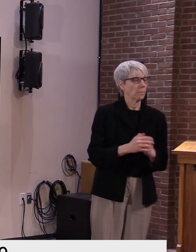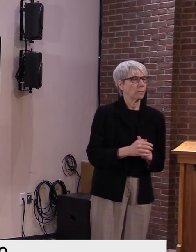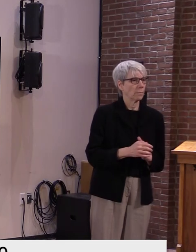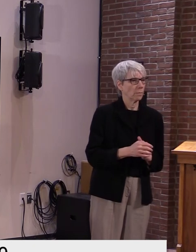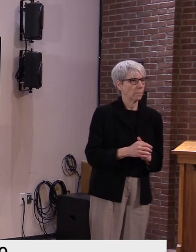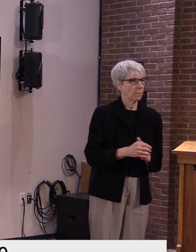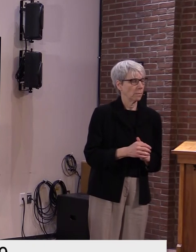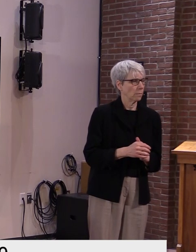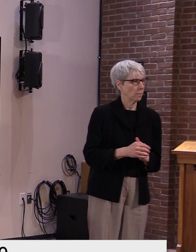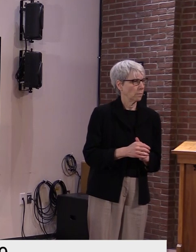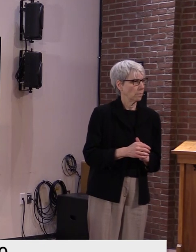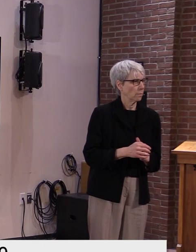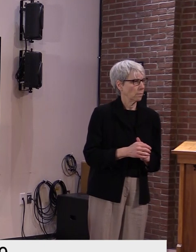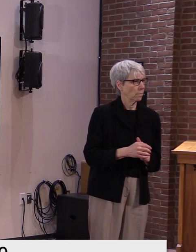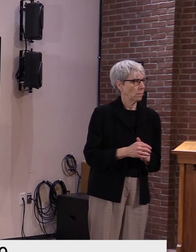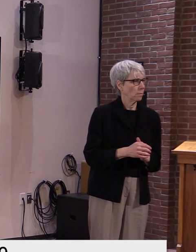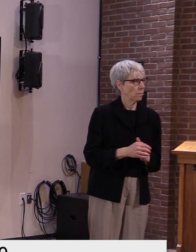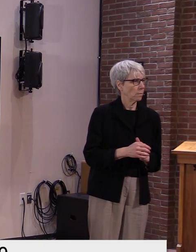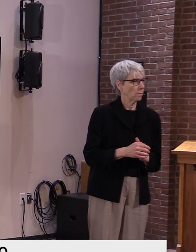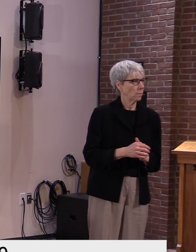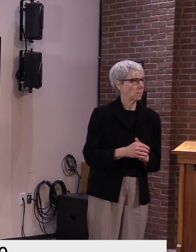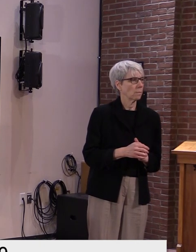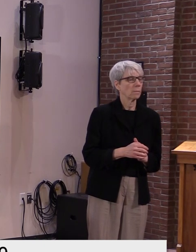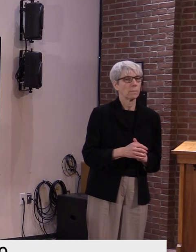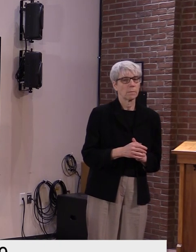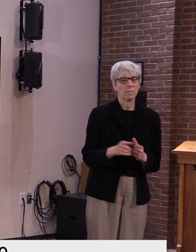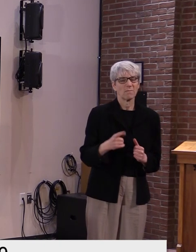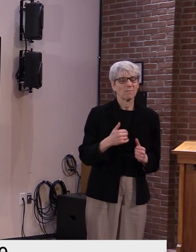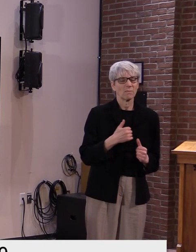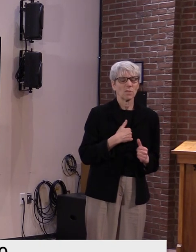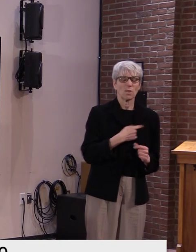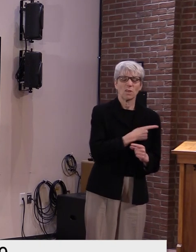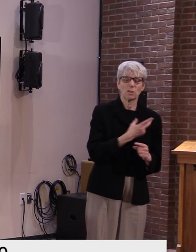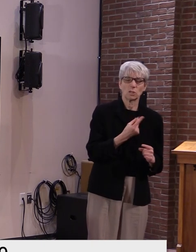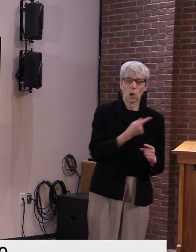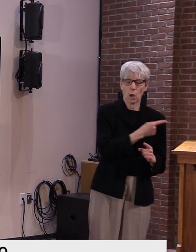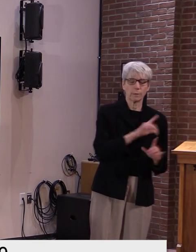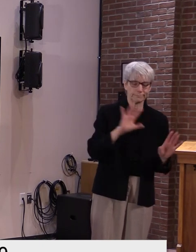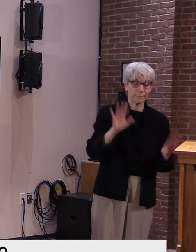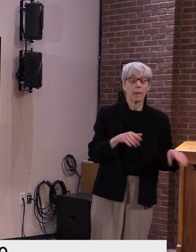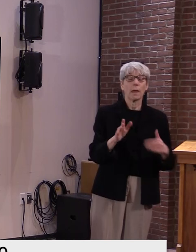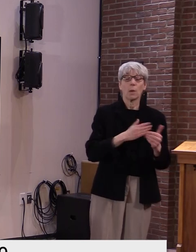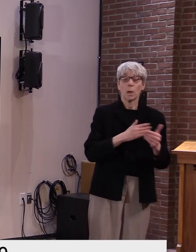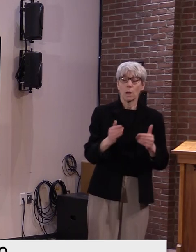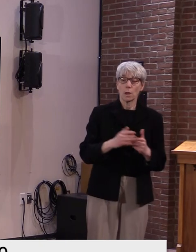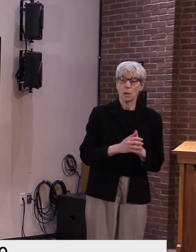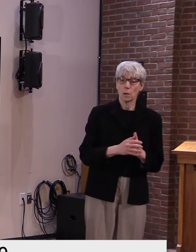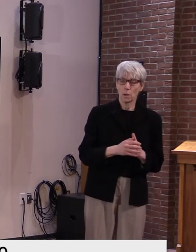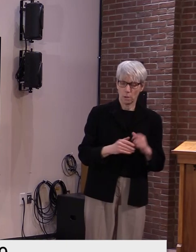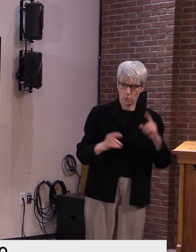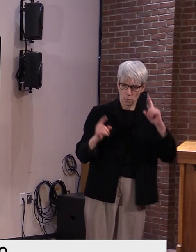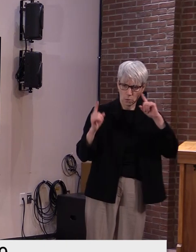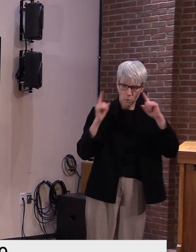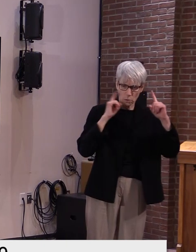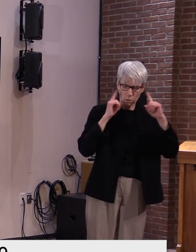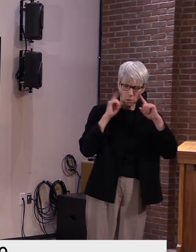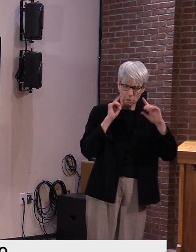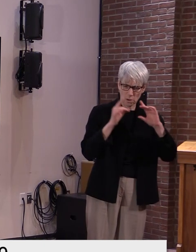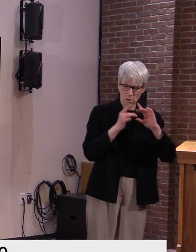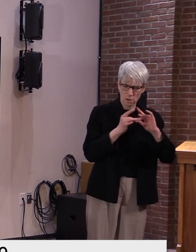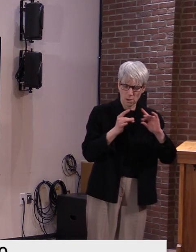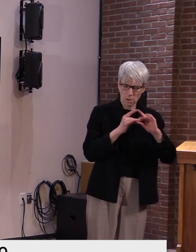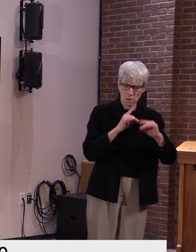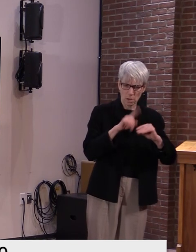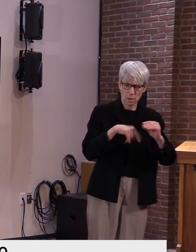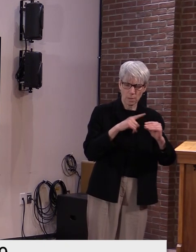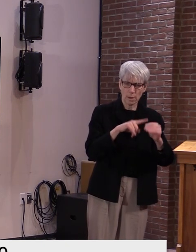in the fight, but I have been getting feedback from the issue involving